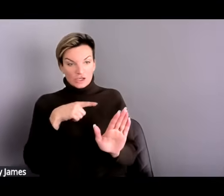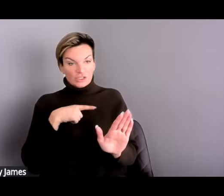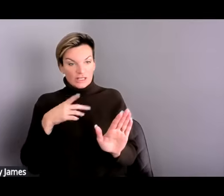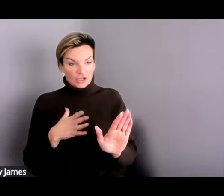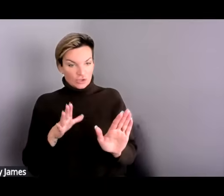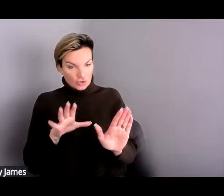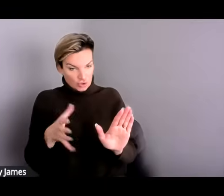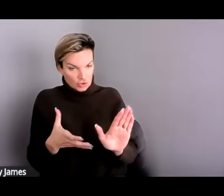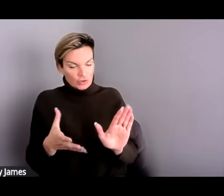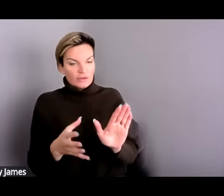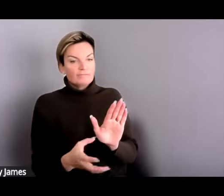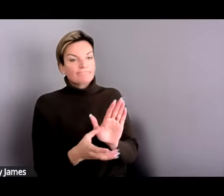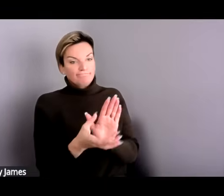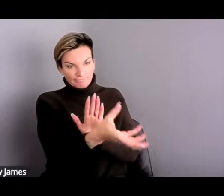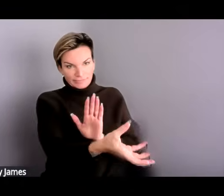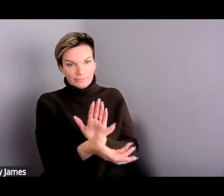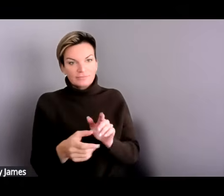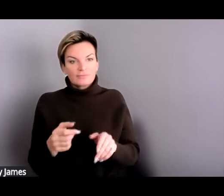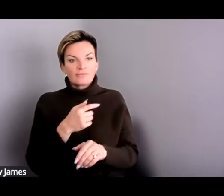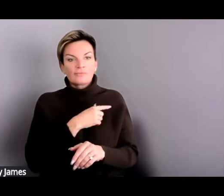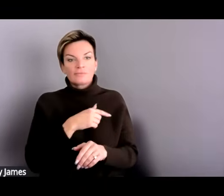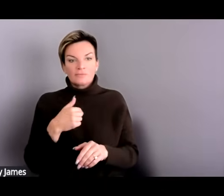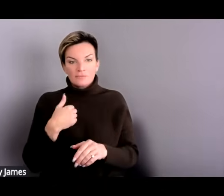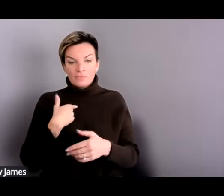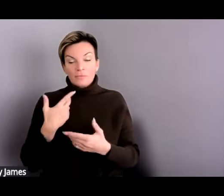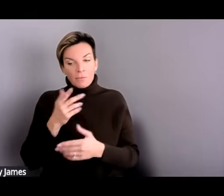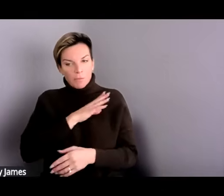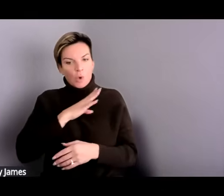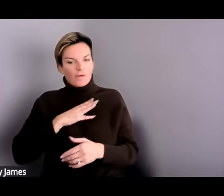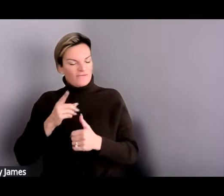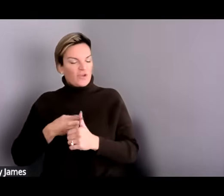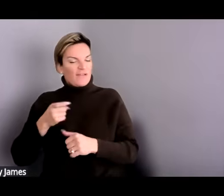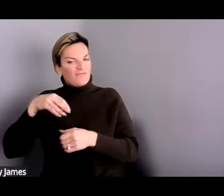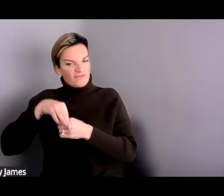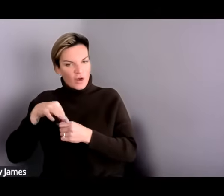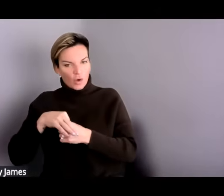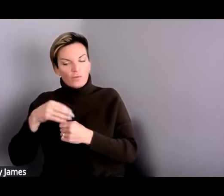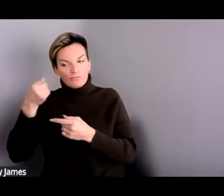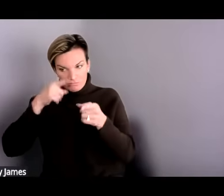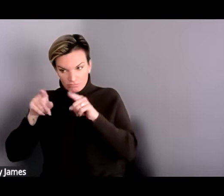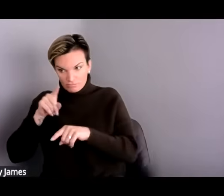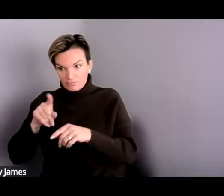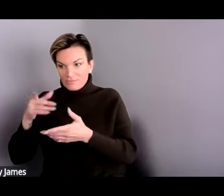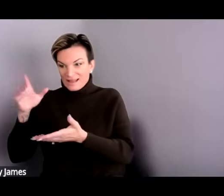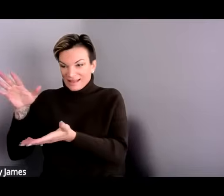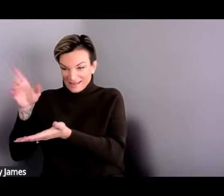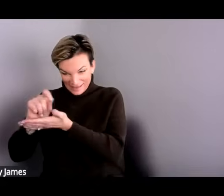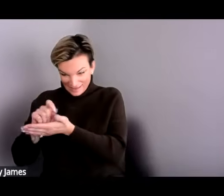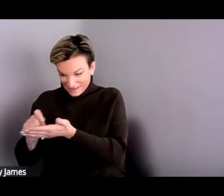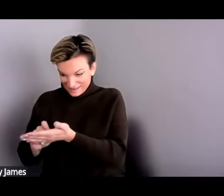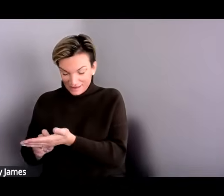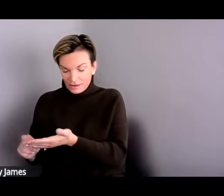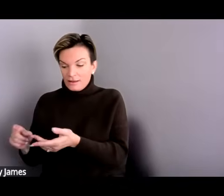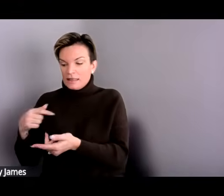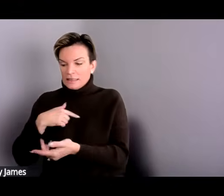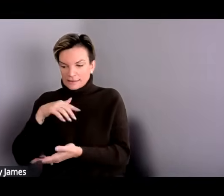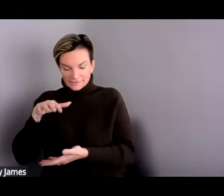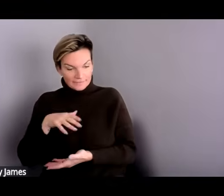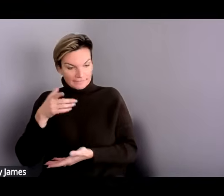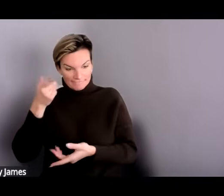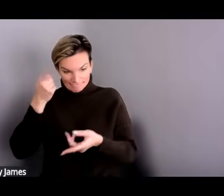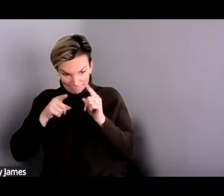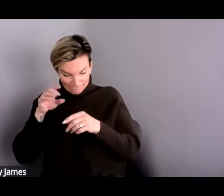After the board voted to transmit it to the legislature, supported the draft, voted to transmit it, and then voted to have the Department of